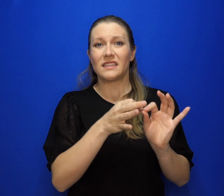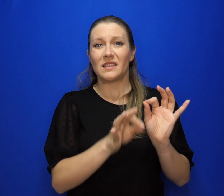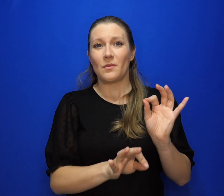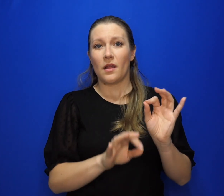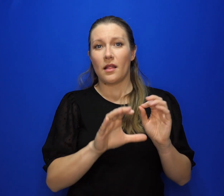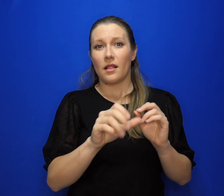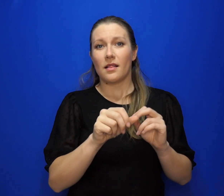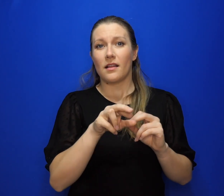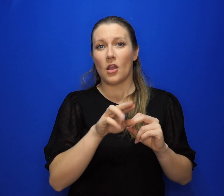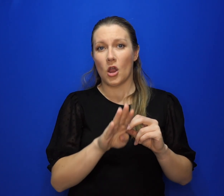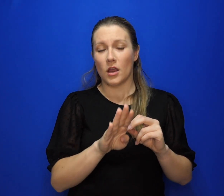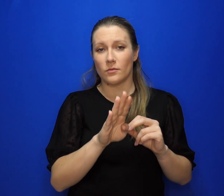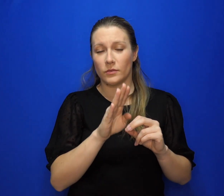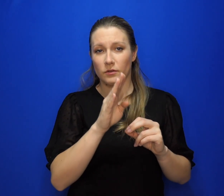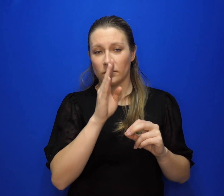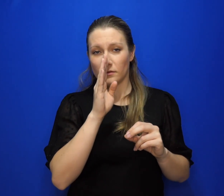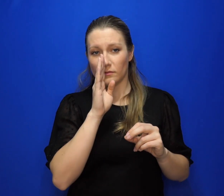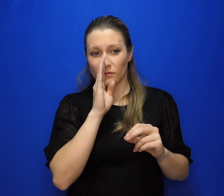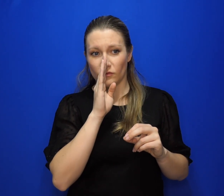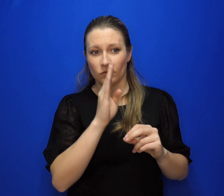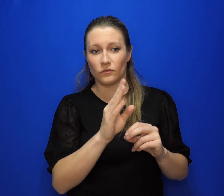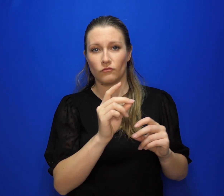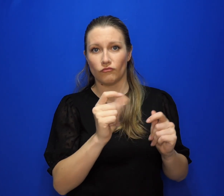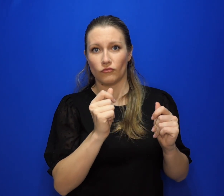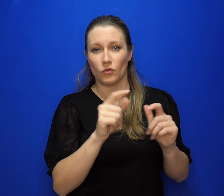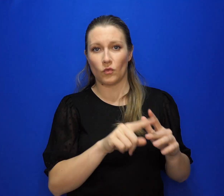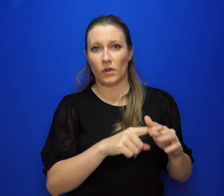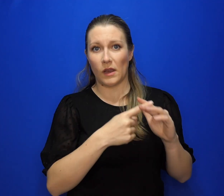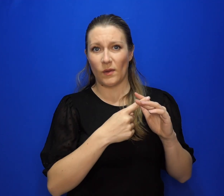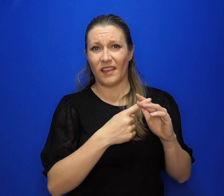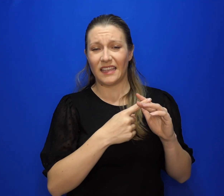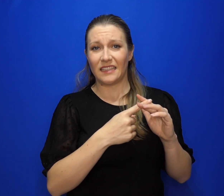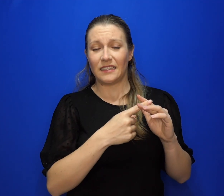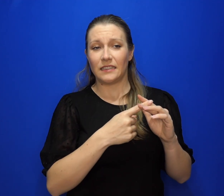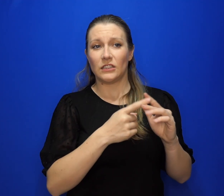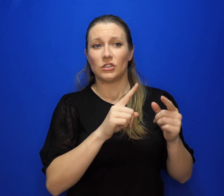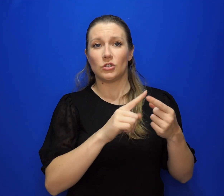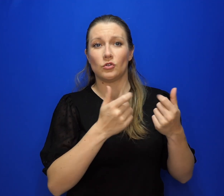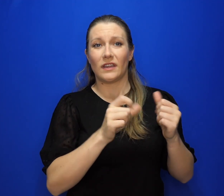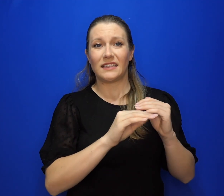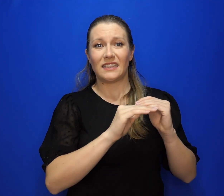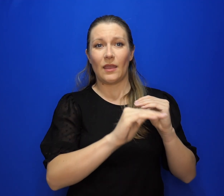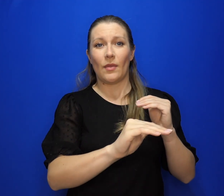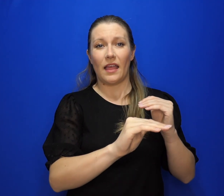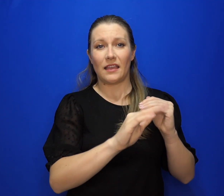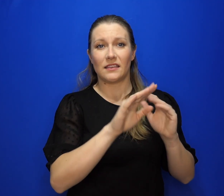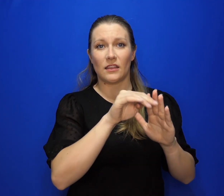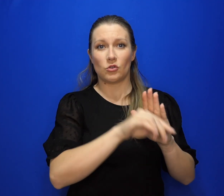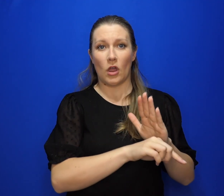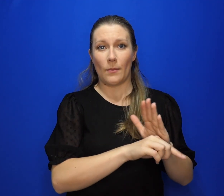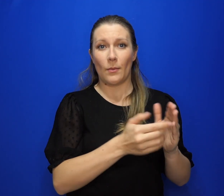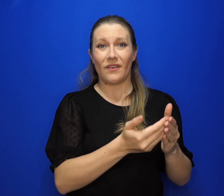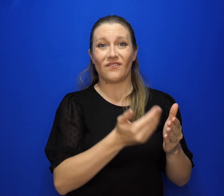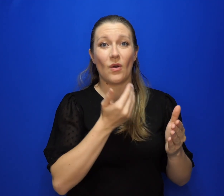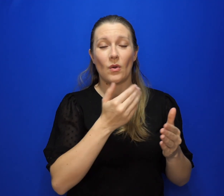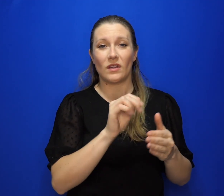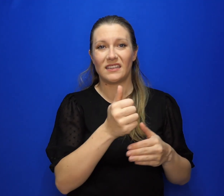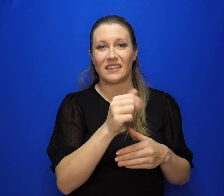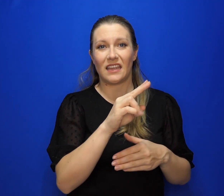front to really stabilize out whatever drop was happening already before the 10 units, right? And then once you've